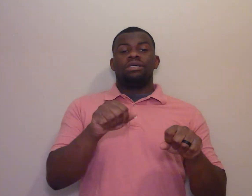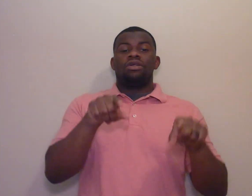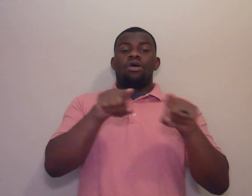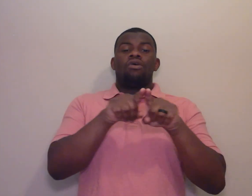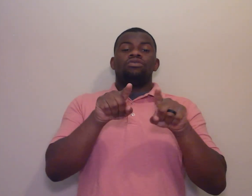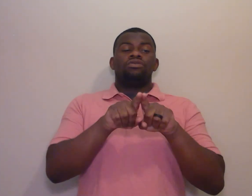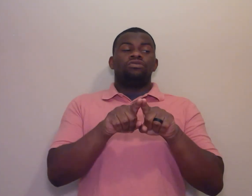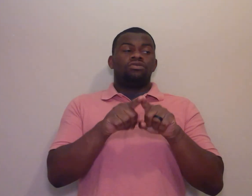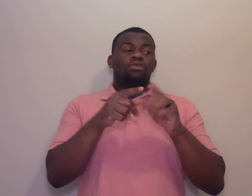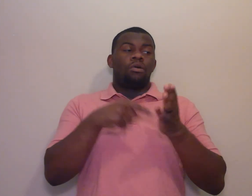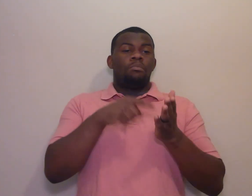bonds through payroll deduction.